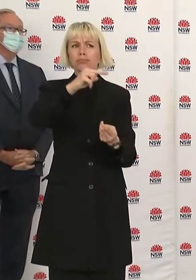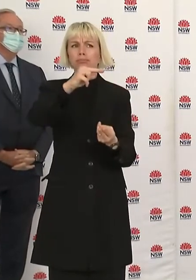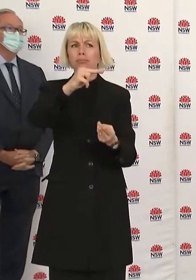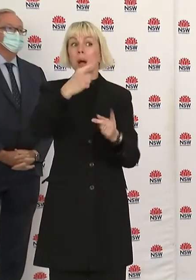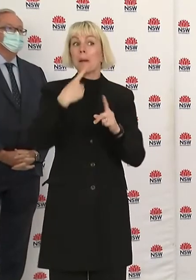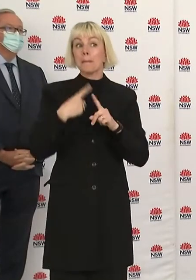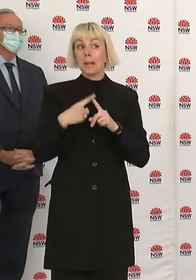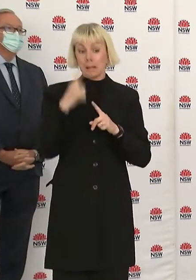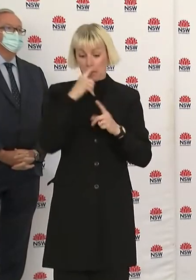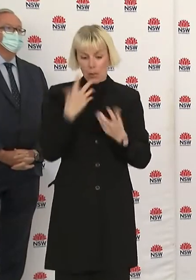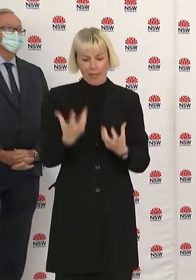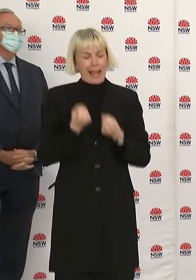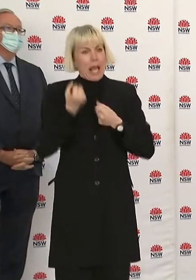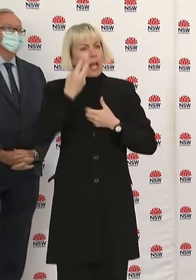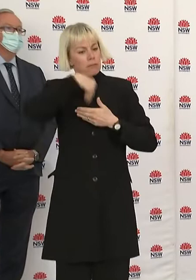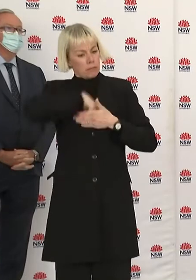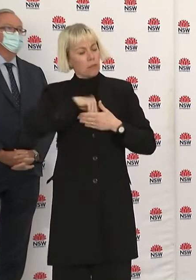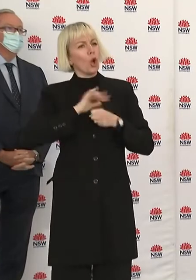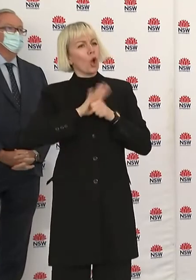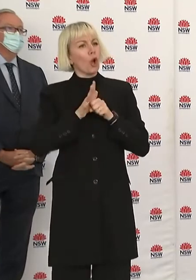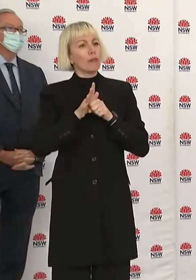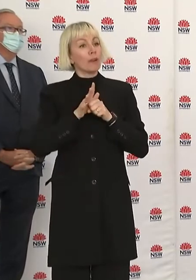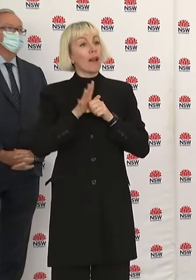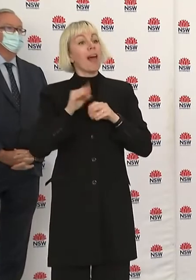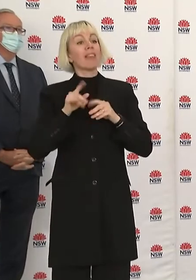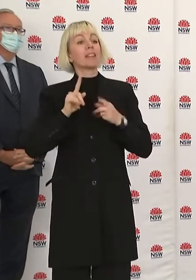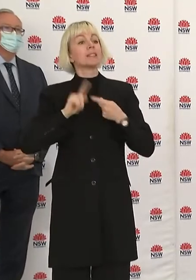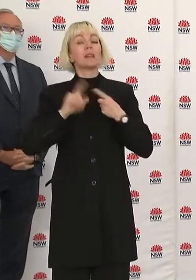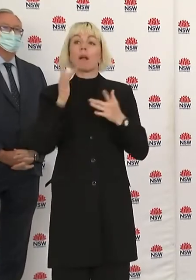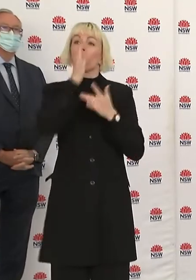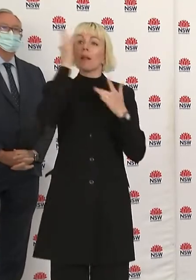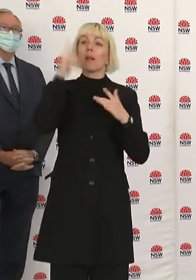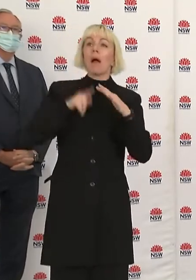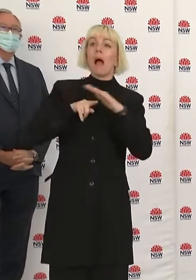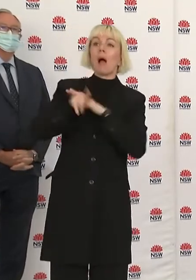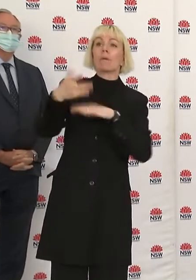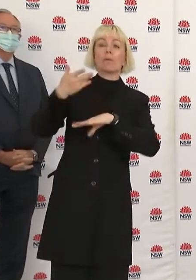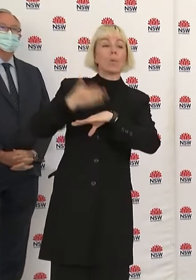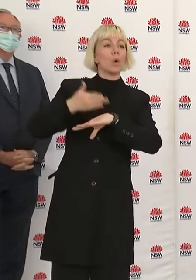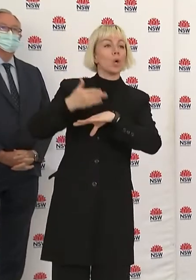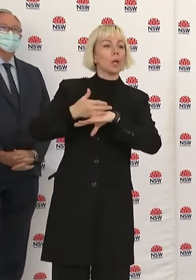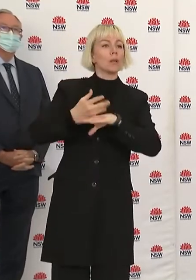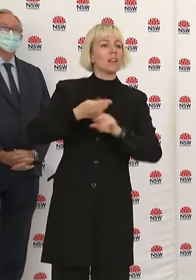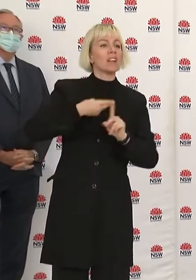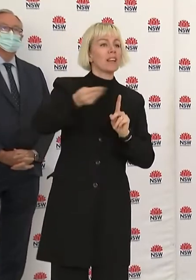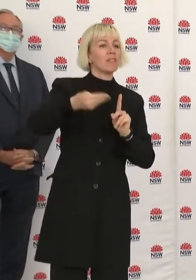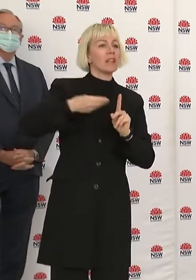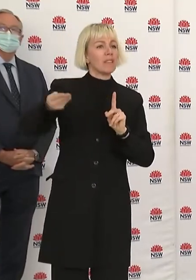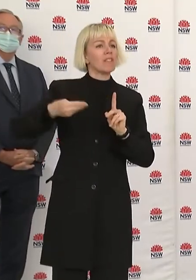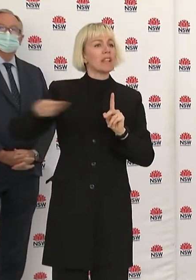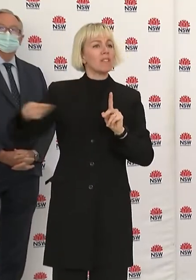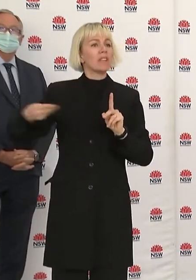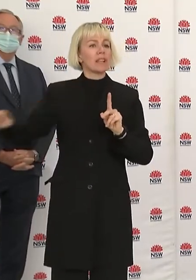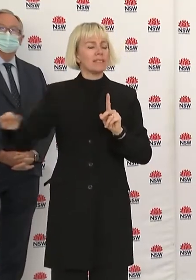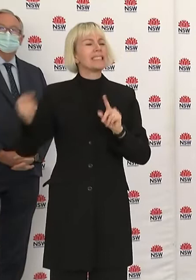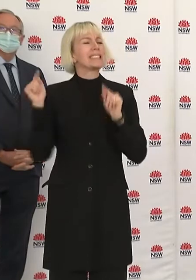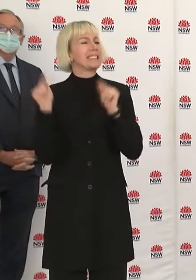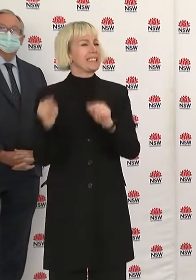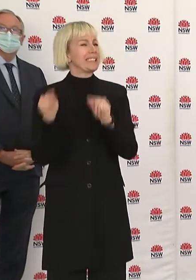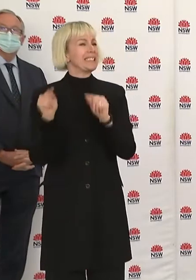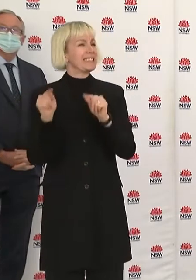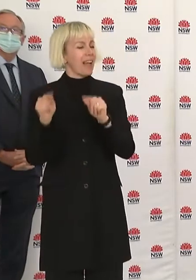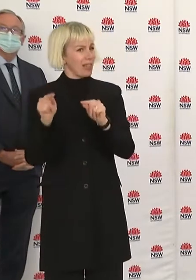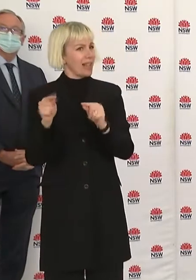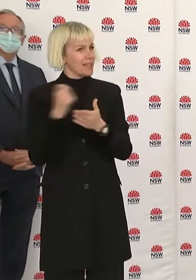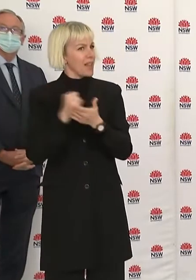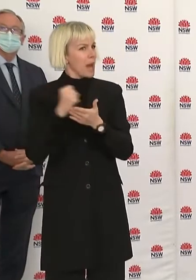community. And because that challenge hasn't been met, we have to refocus our strategies, and certainly the refocusing